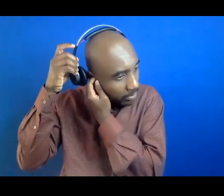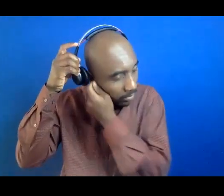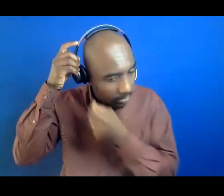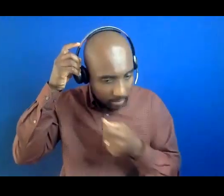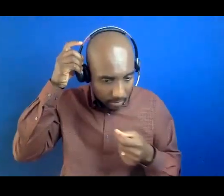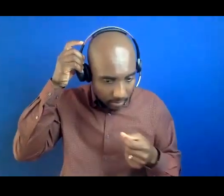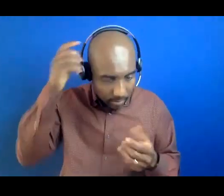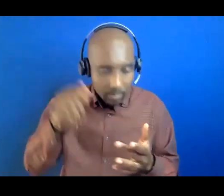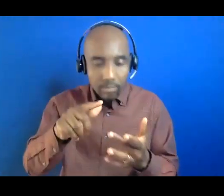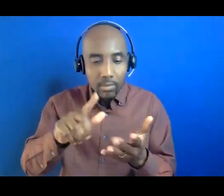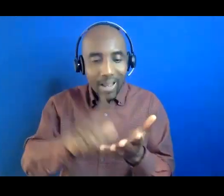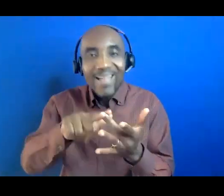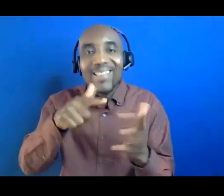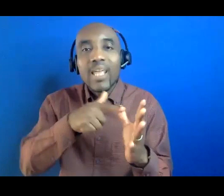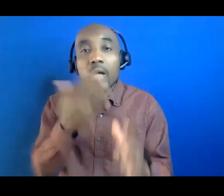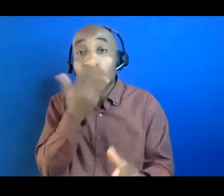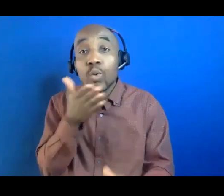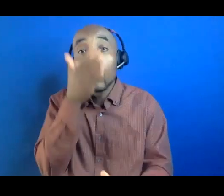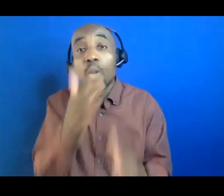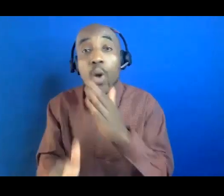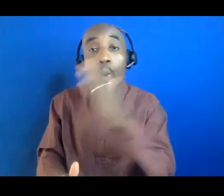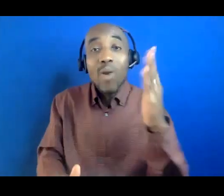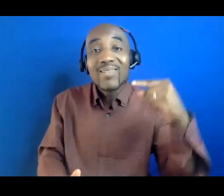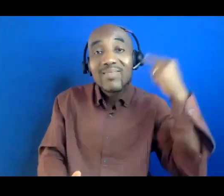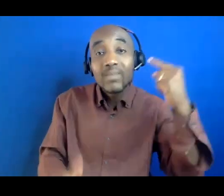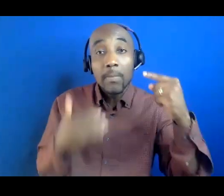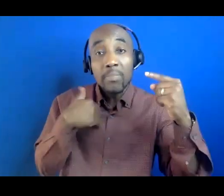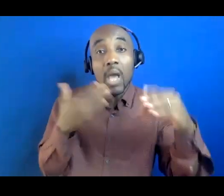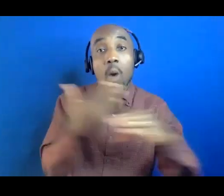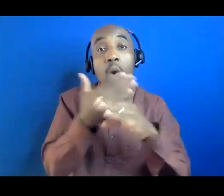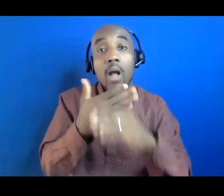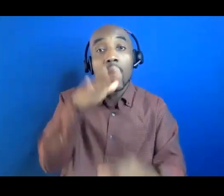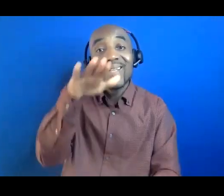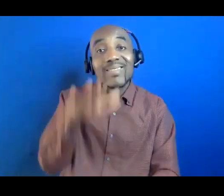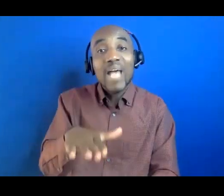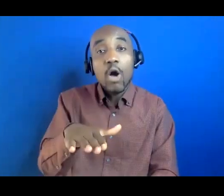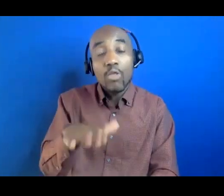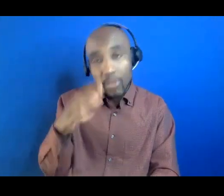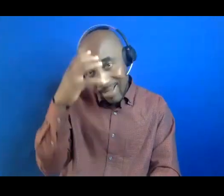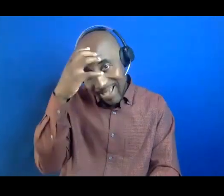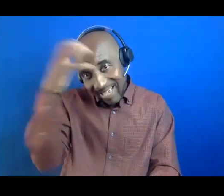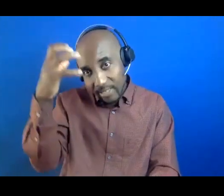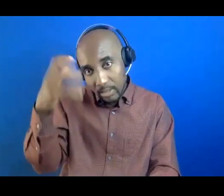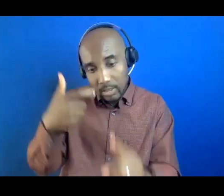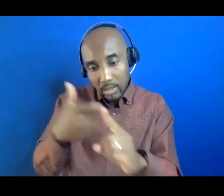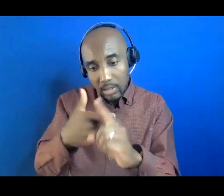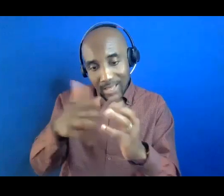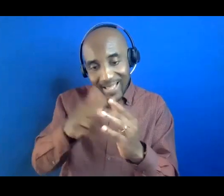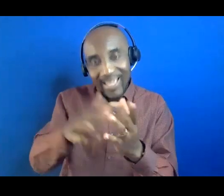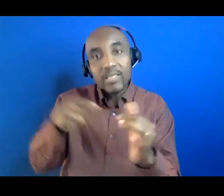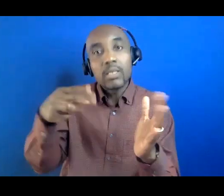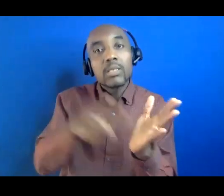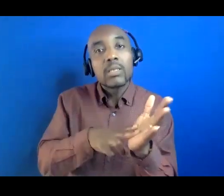school in West London, and I work in South Kensington. And 2 weeks ago, my sister sent